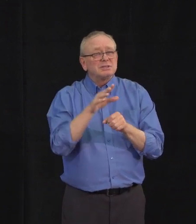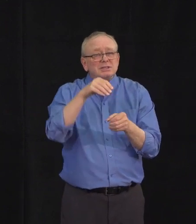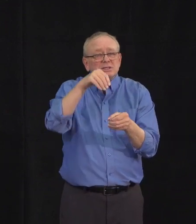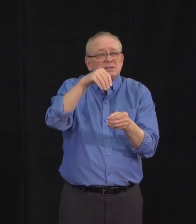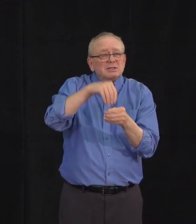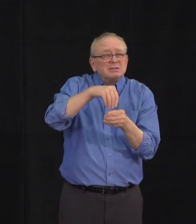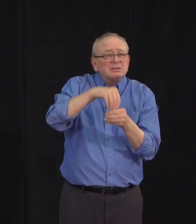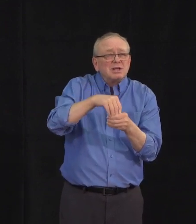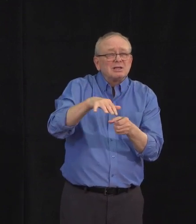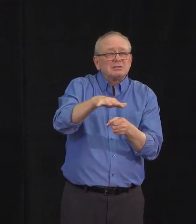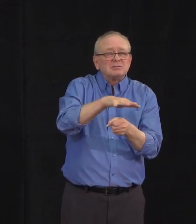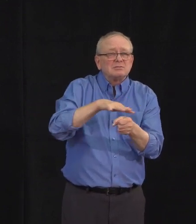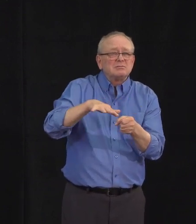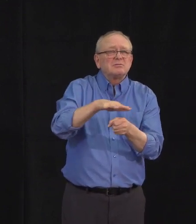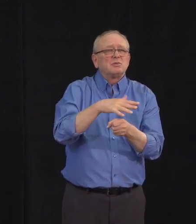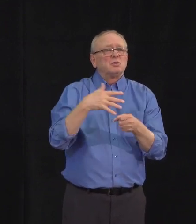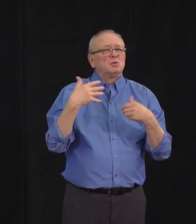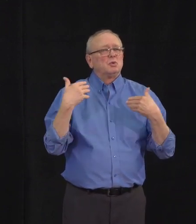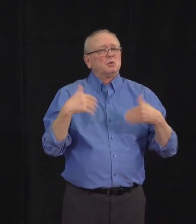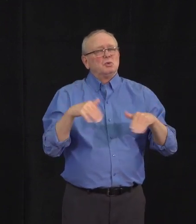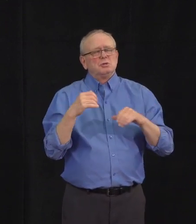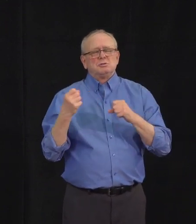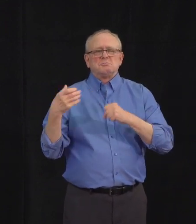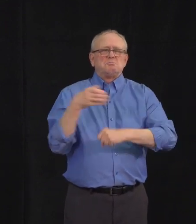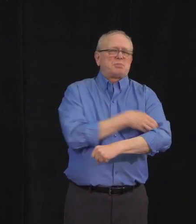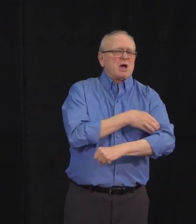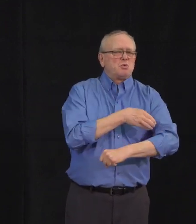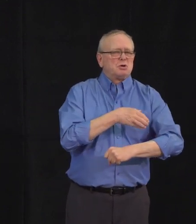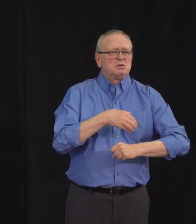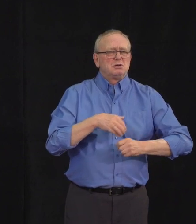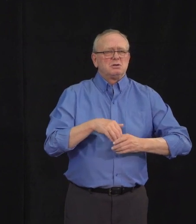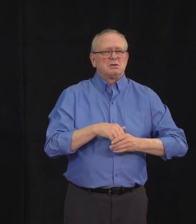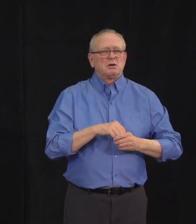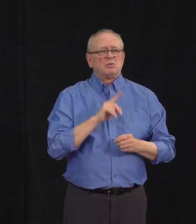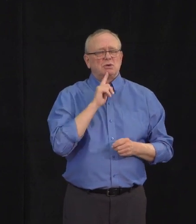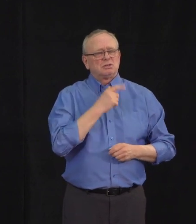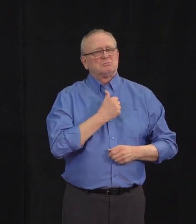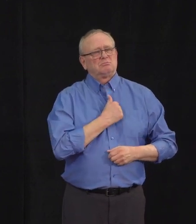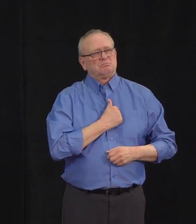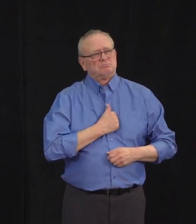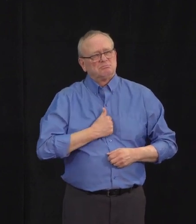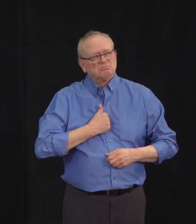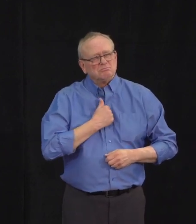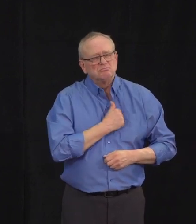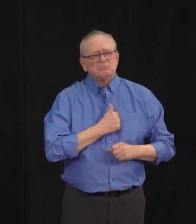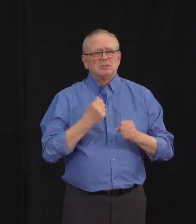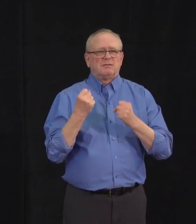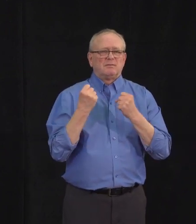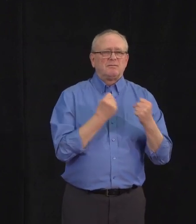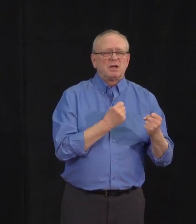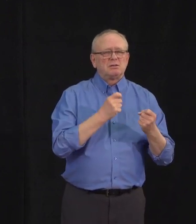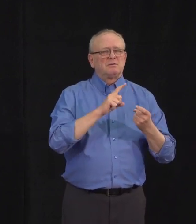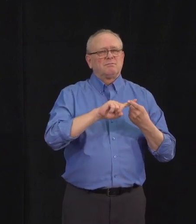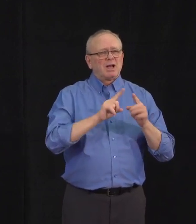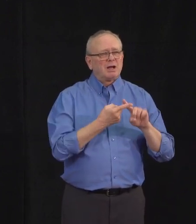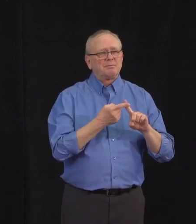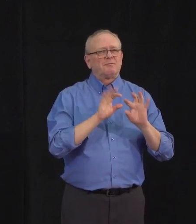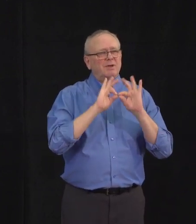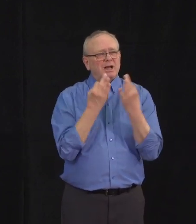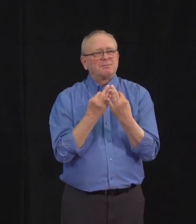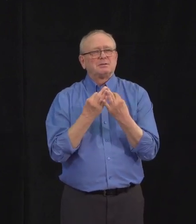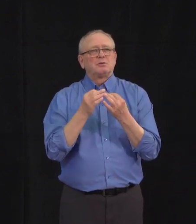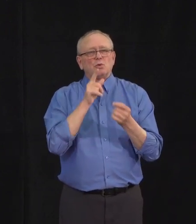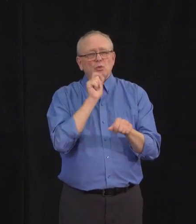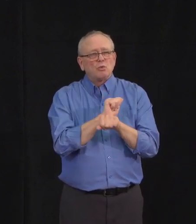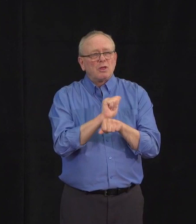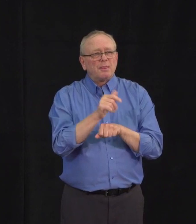and families of all these individuals and all those who live and work at Clifton Manor and any other site that is experiencing and dealing with